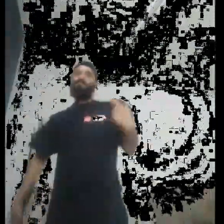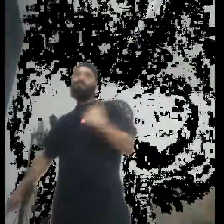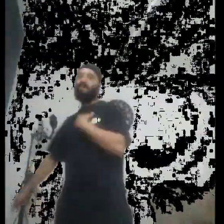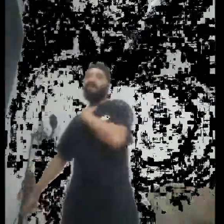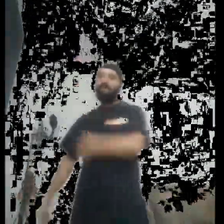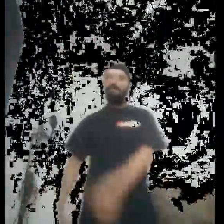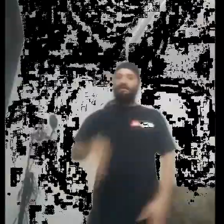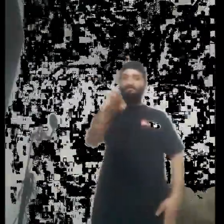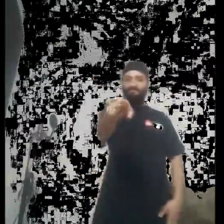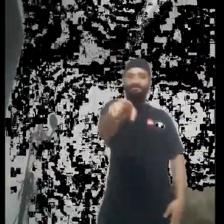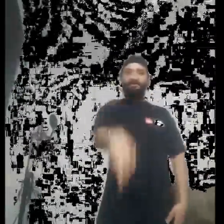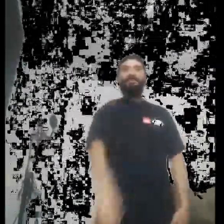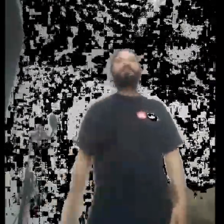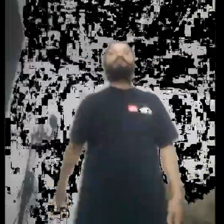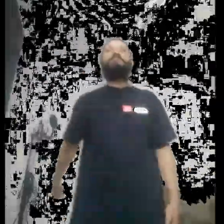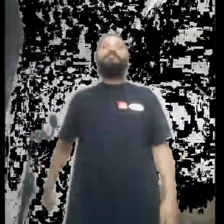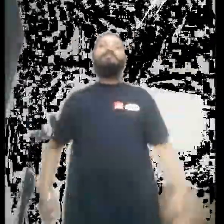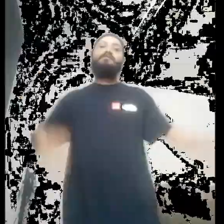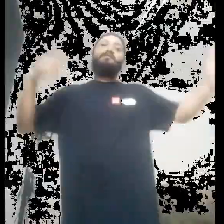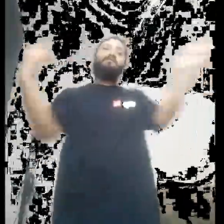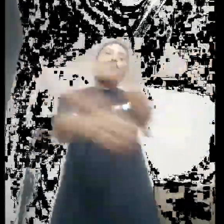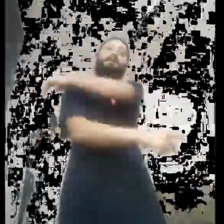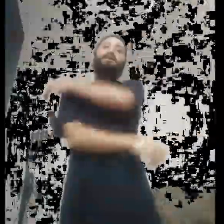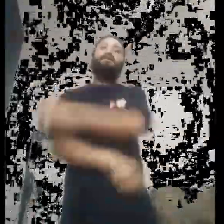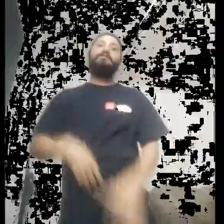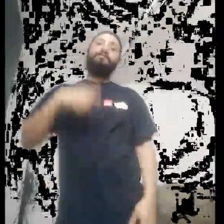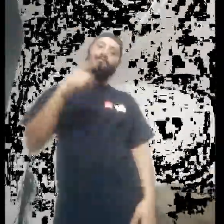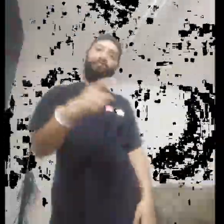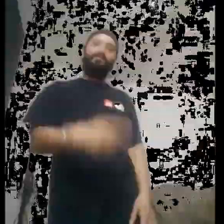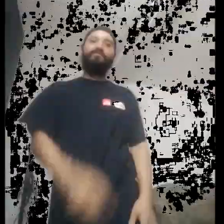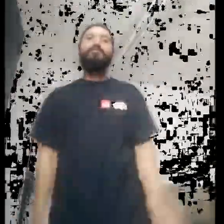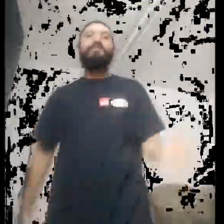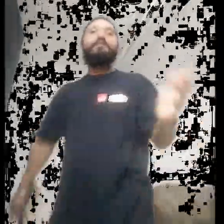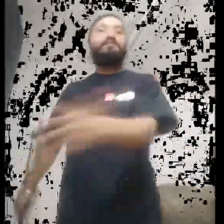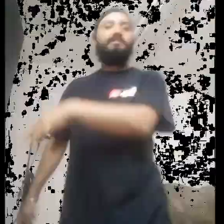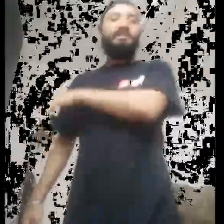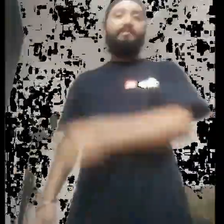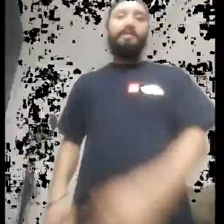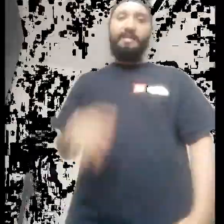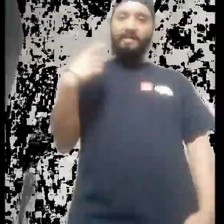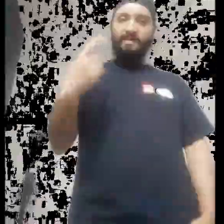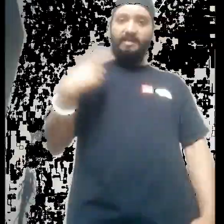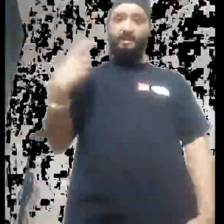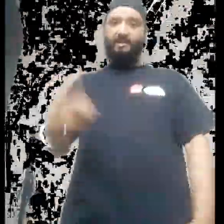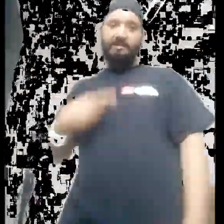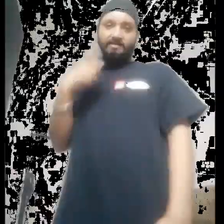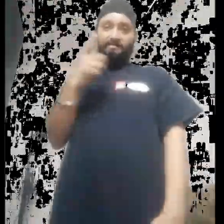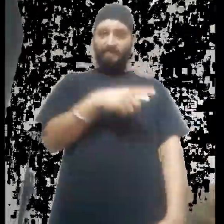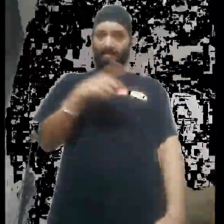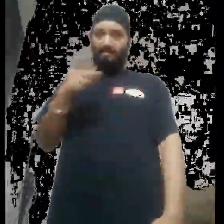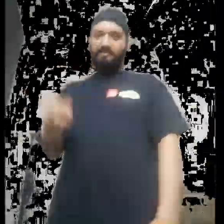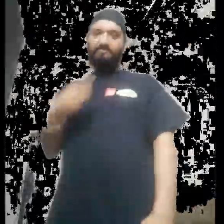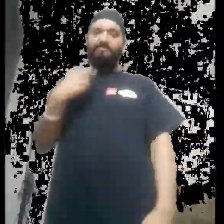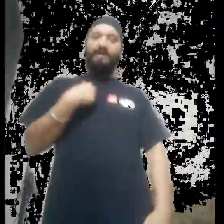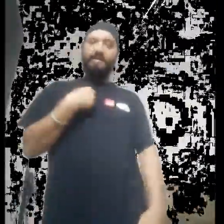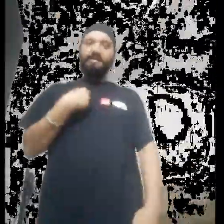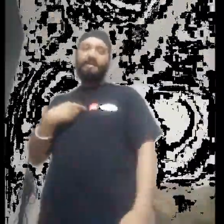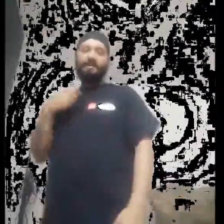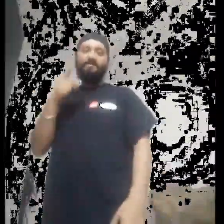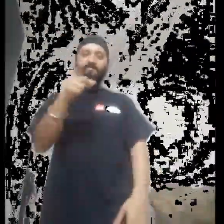I have, you are the one. My love, do you want tell me Hannah? That love I have, you